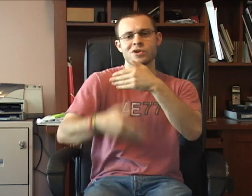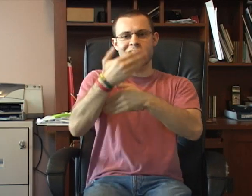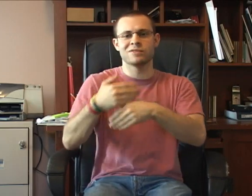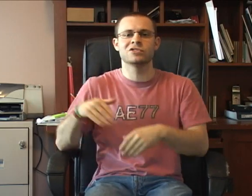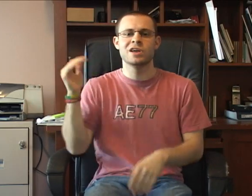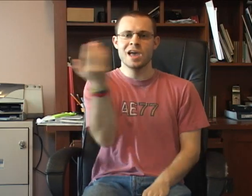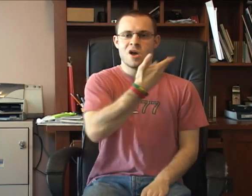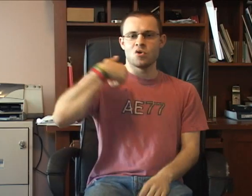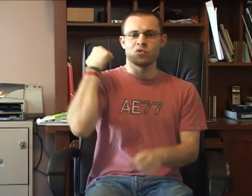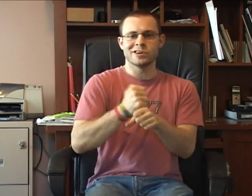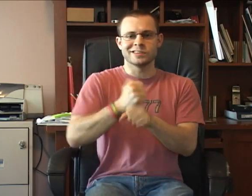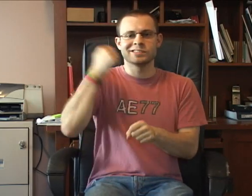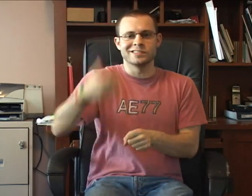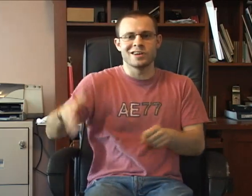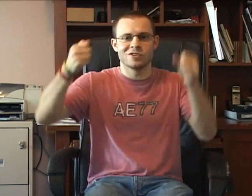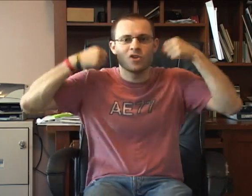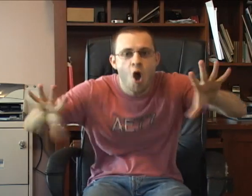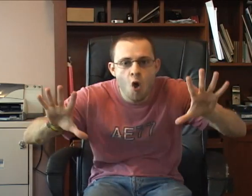after hour is never over